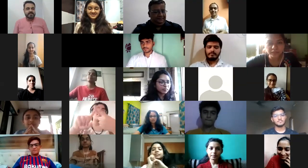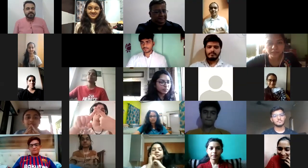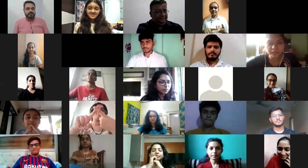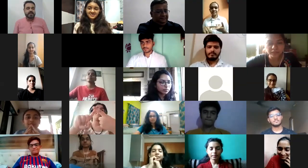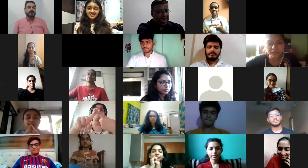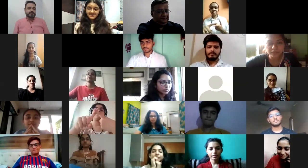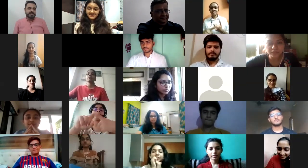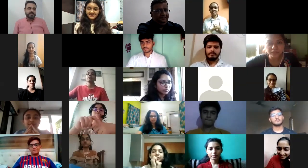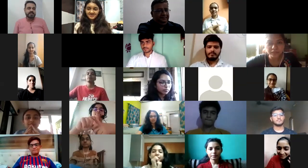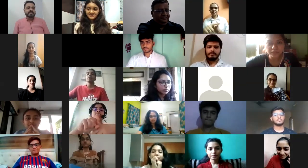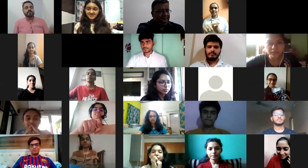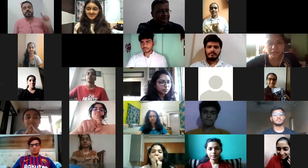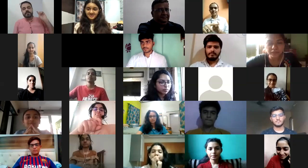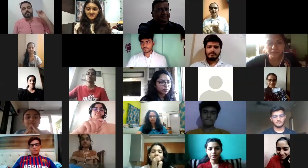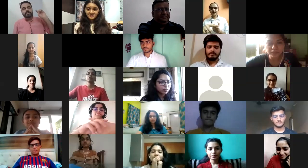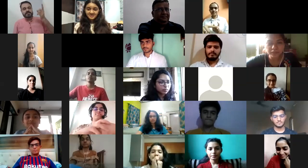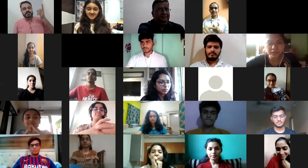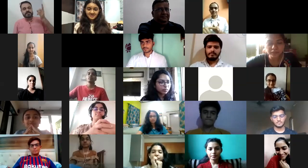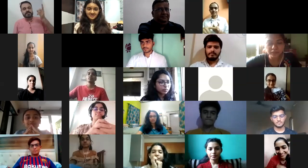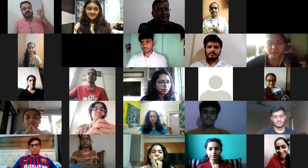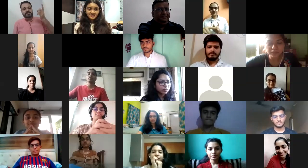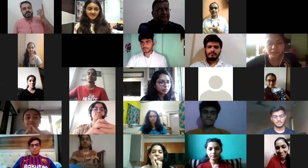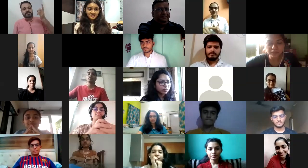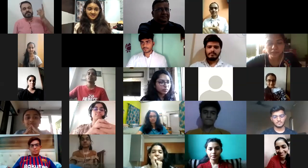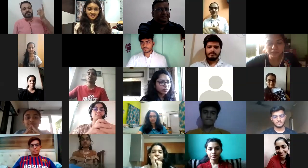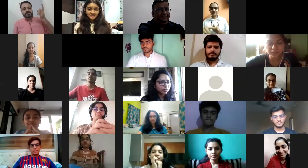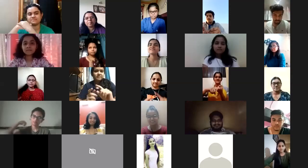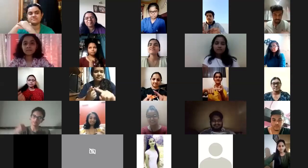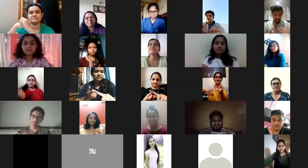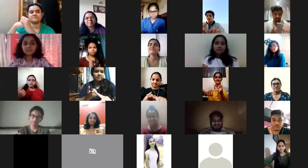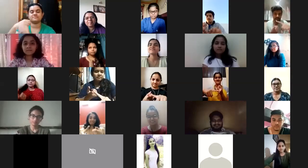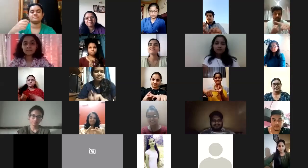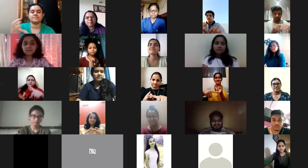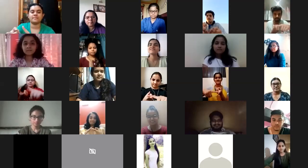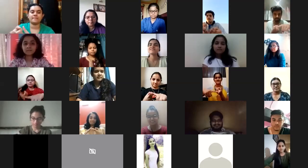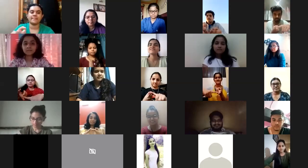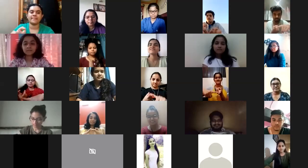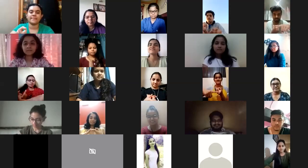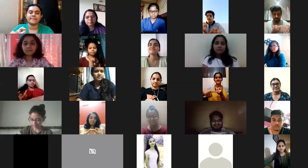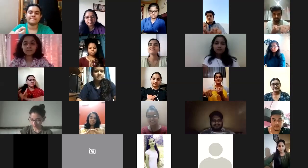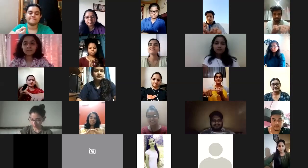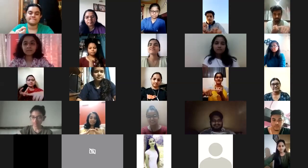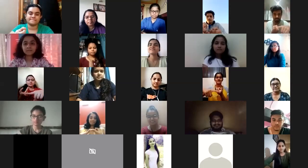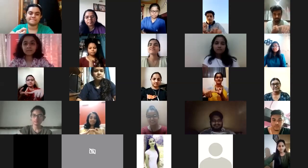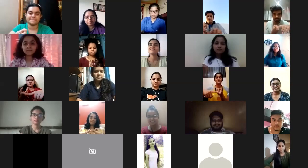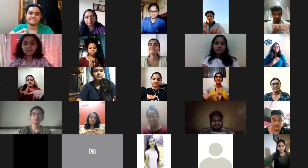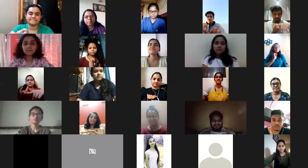put any logic to it. All you have to do is remember this. It is E. E for elephant. Okay.